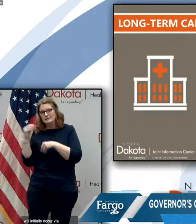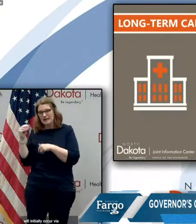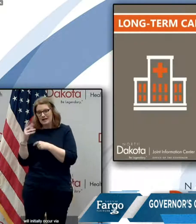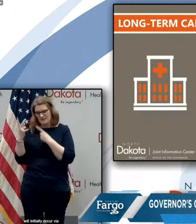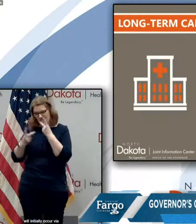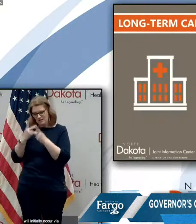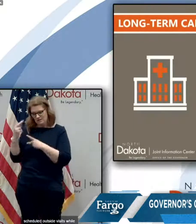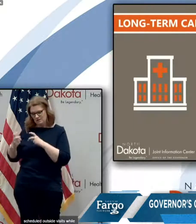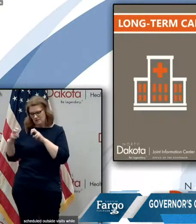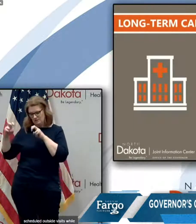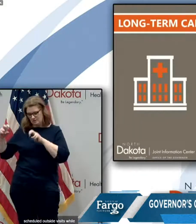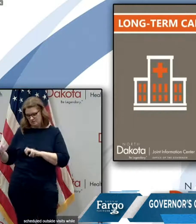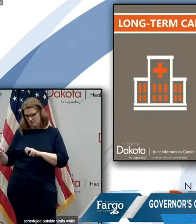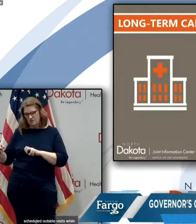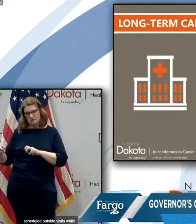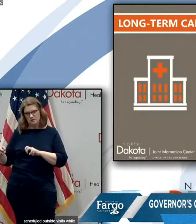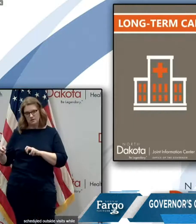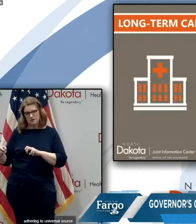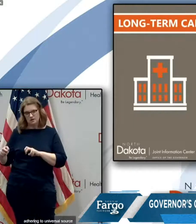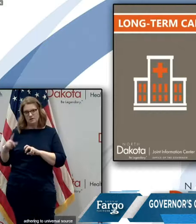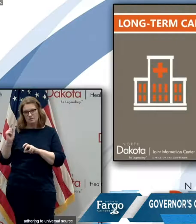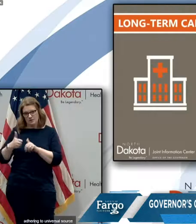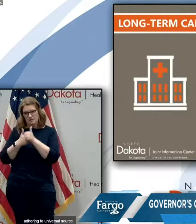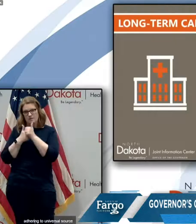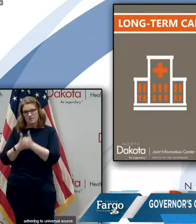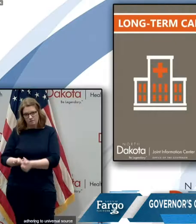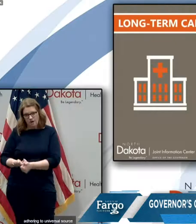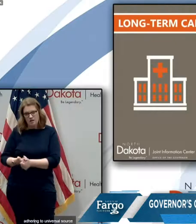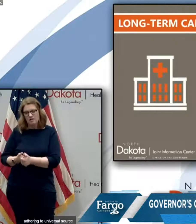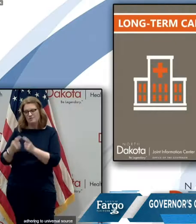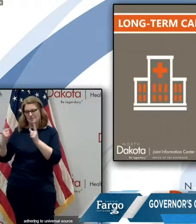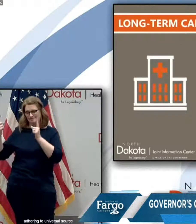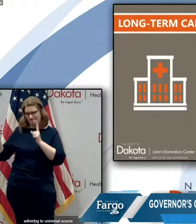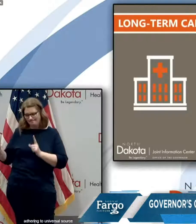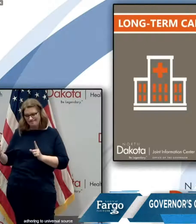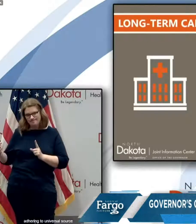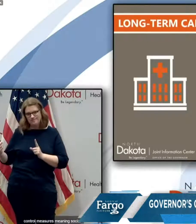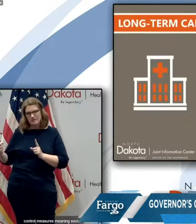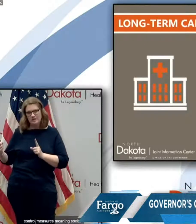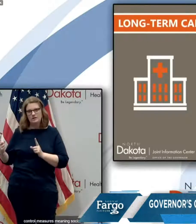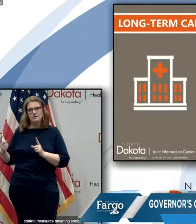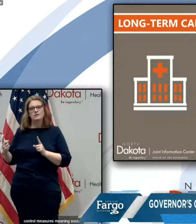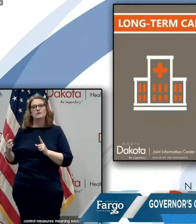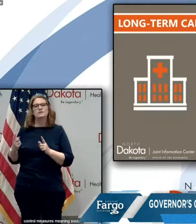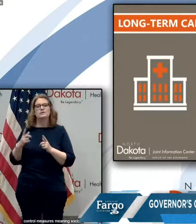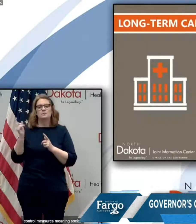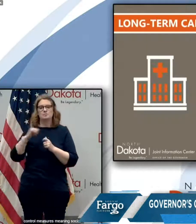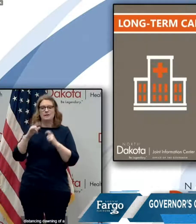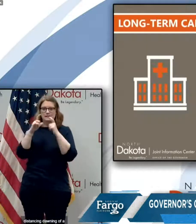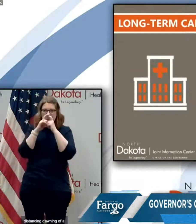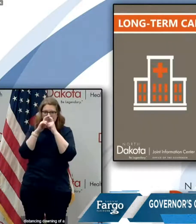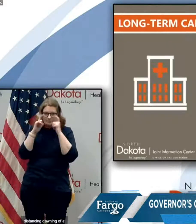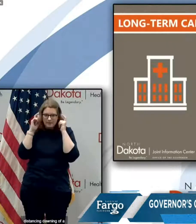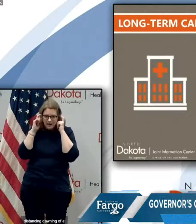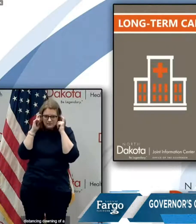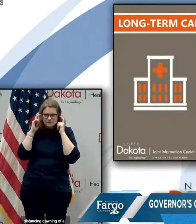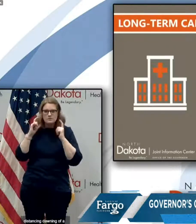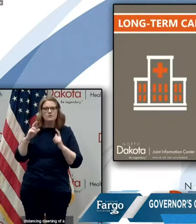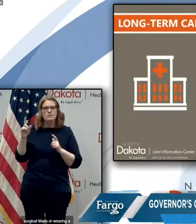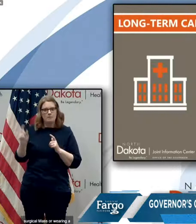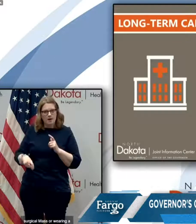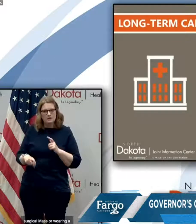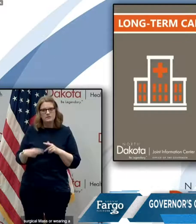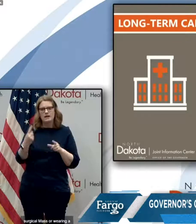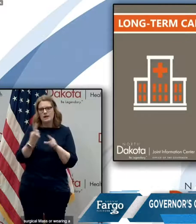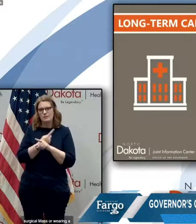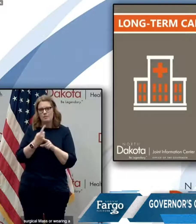to universal source control measures, meaning social distancing, donning of a surgical mask or wearing a surgical mask, and